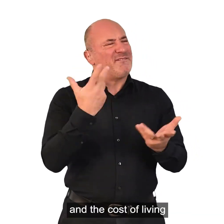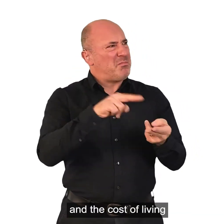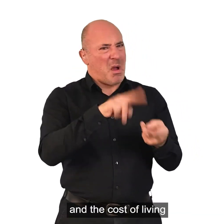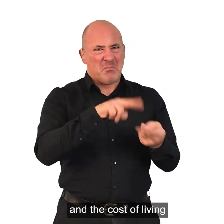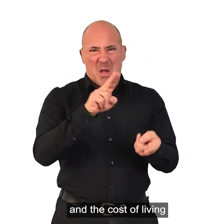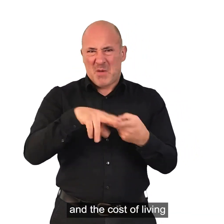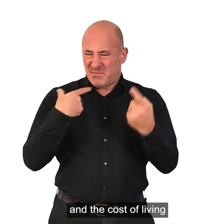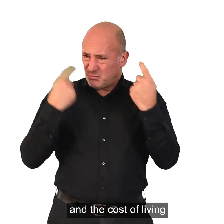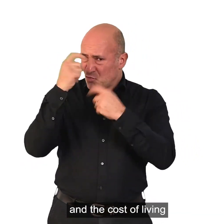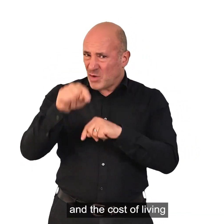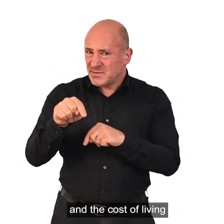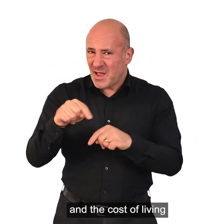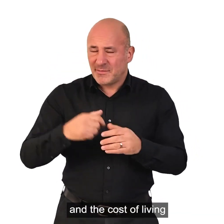and the cost of living.